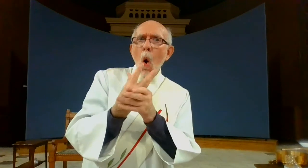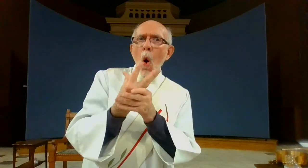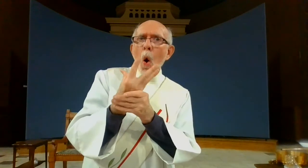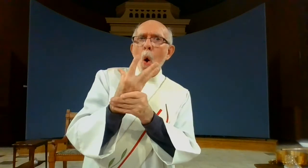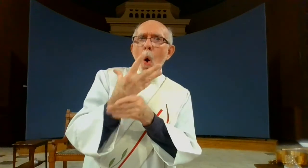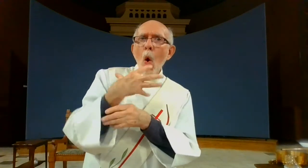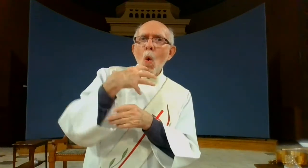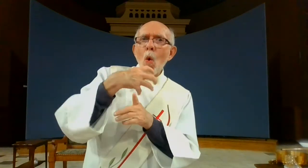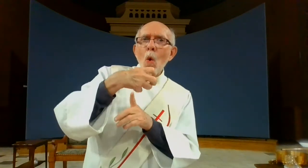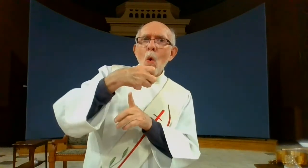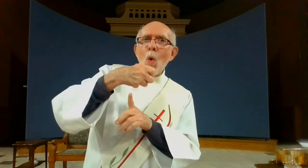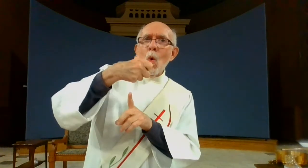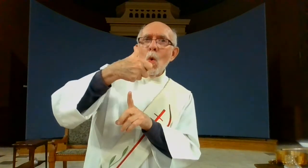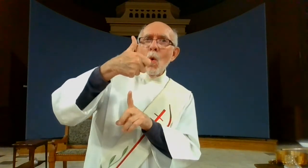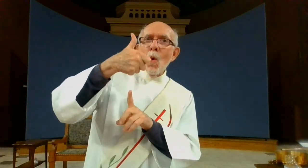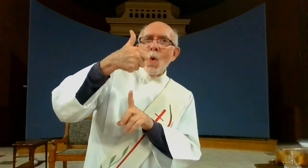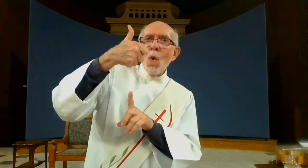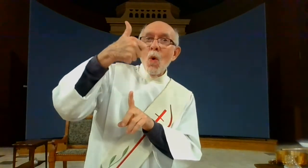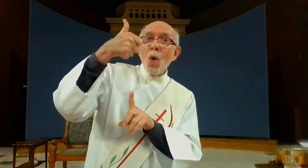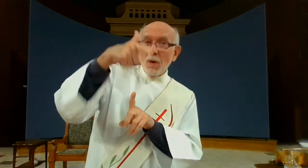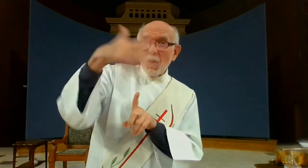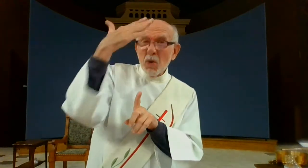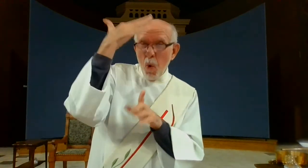in time for her to grow old.